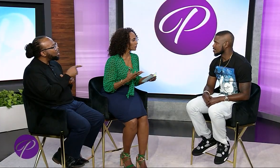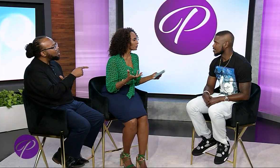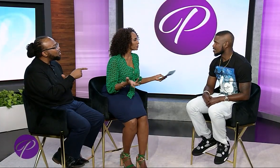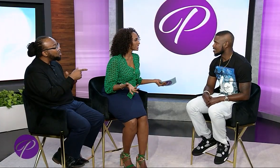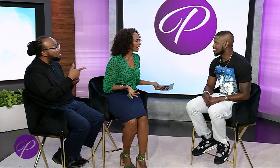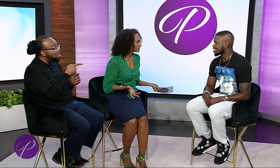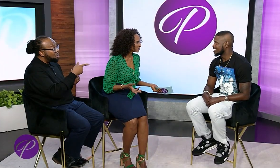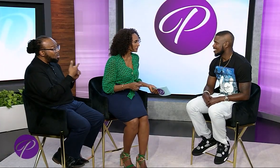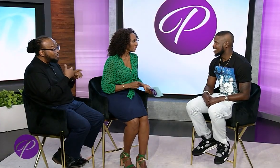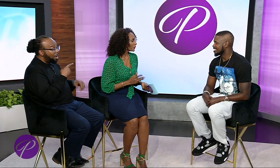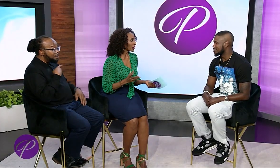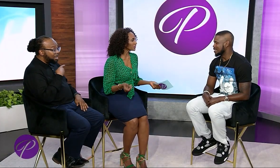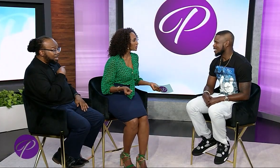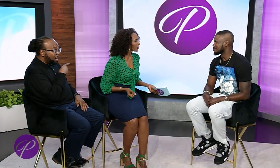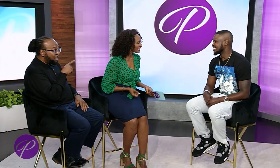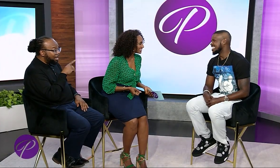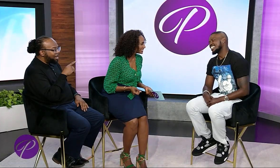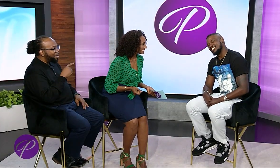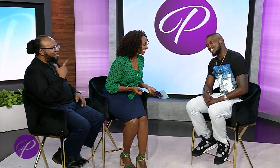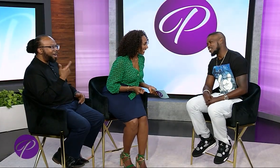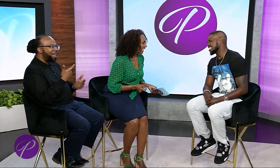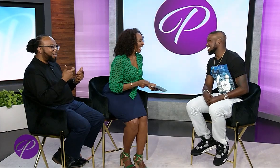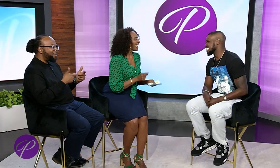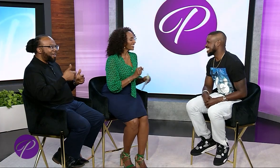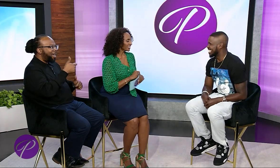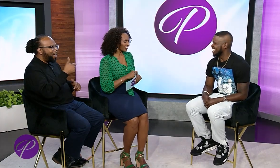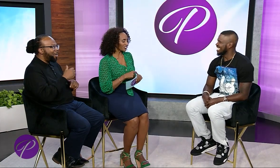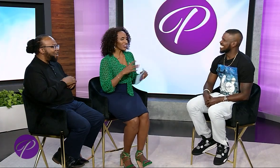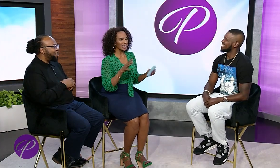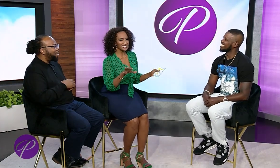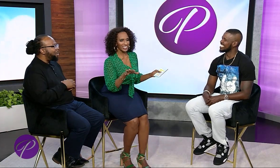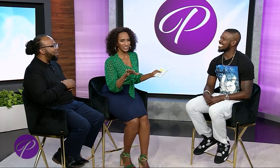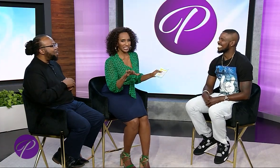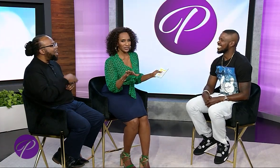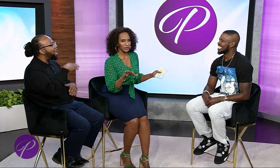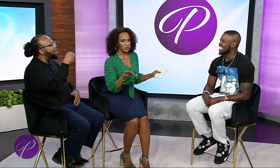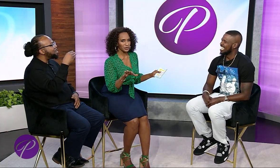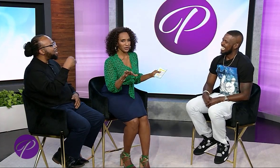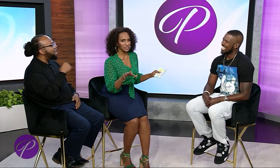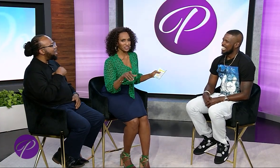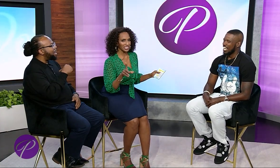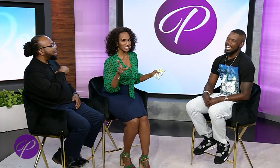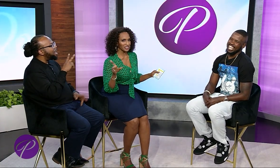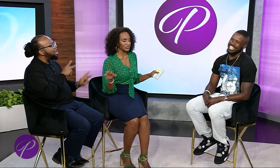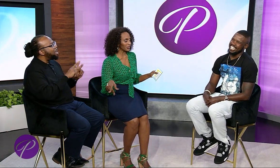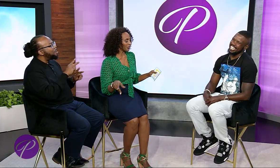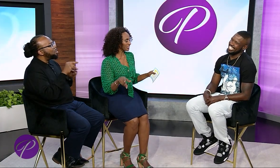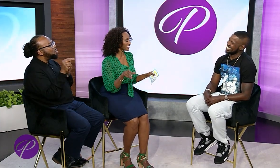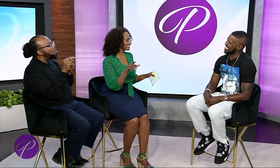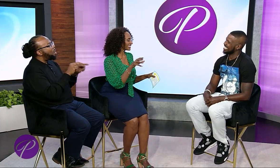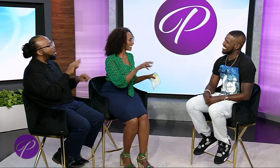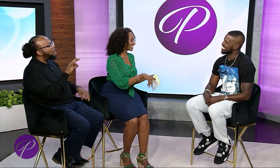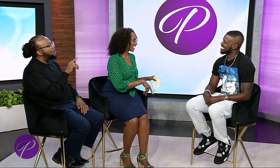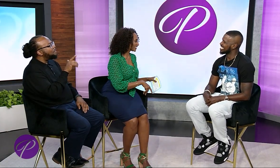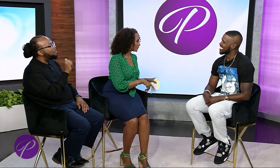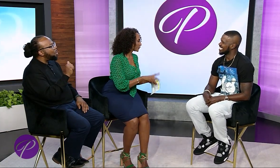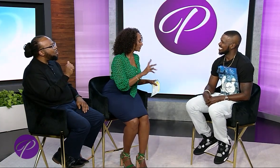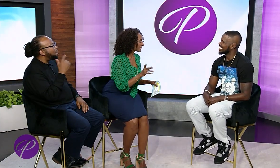from Decatur. Where is Greater? You know it. Right outside of Atlanta for folks watching in Florida and California